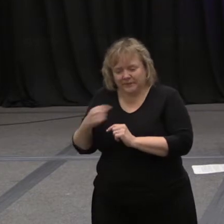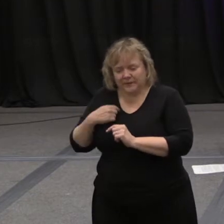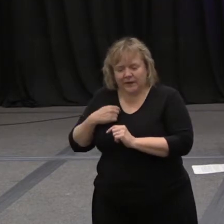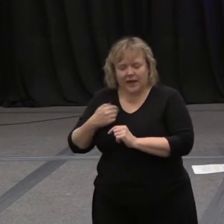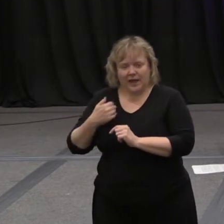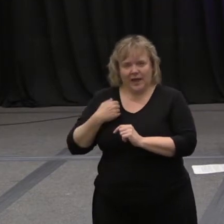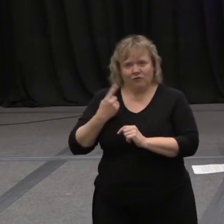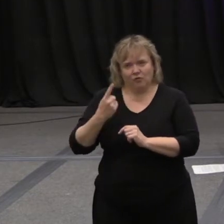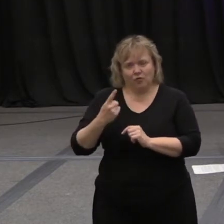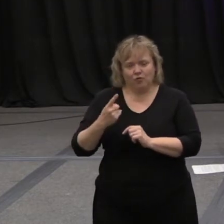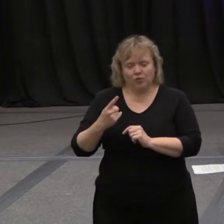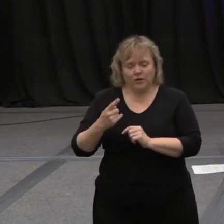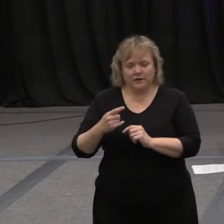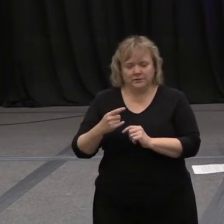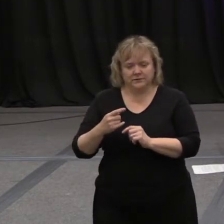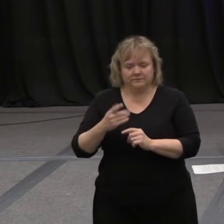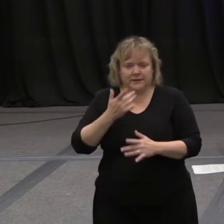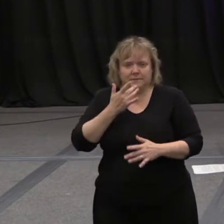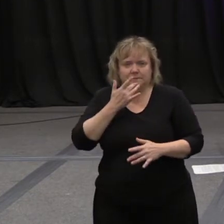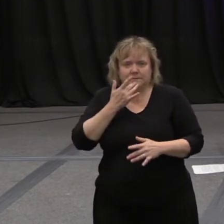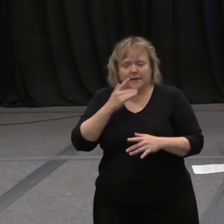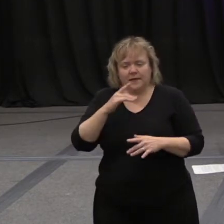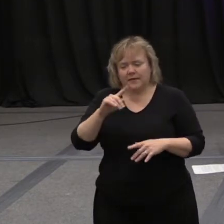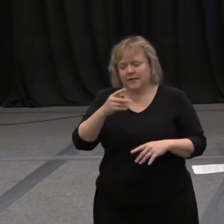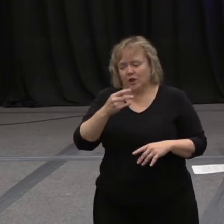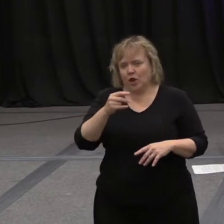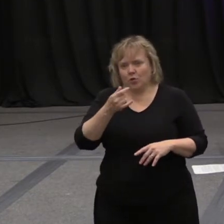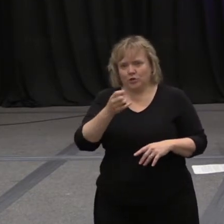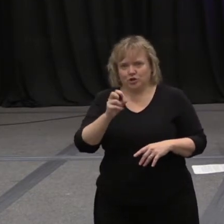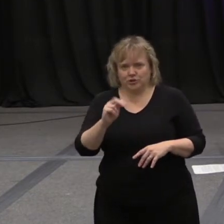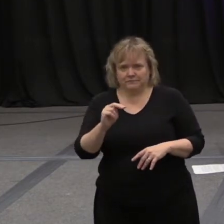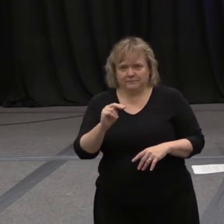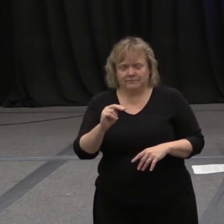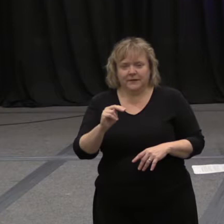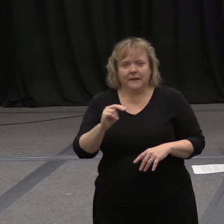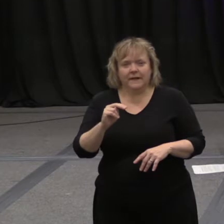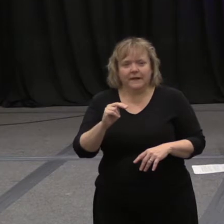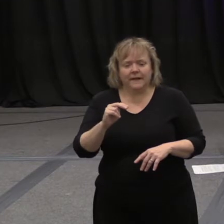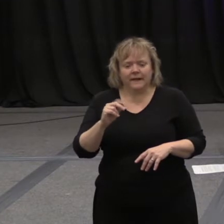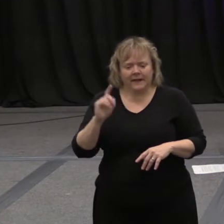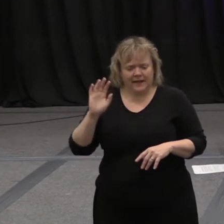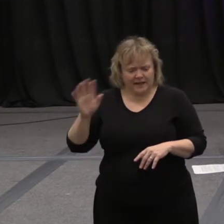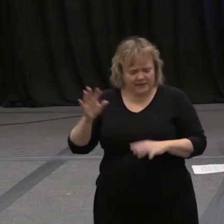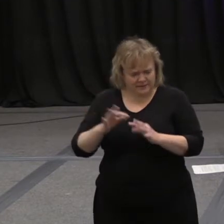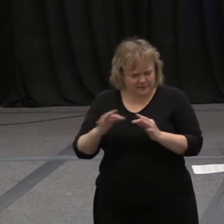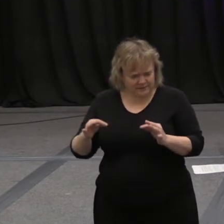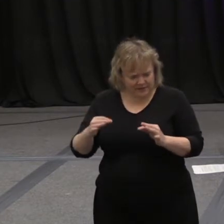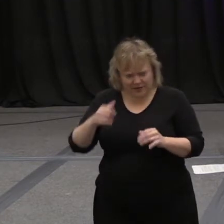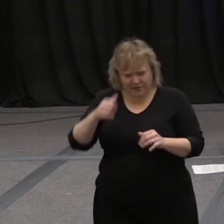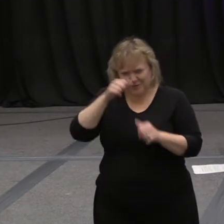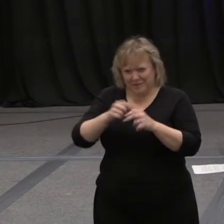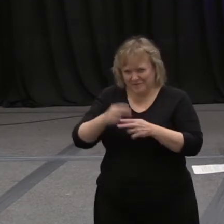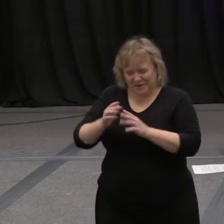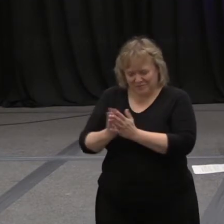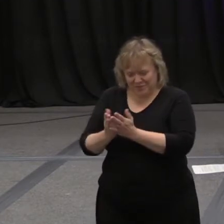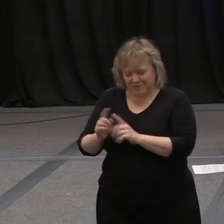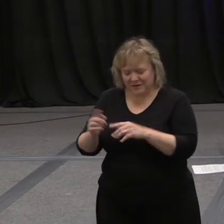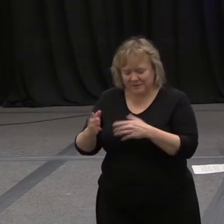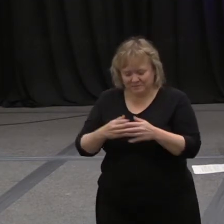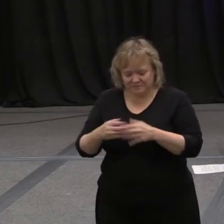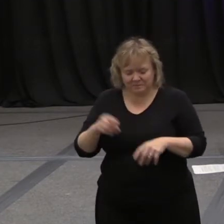Brueggemann, who talks about, oh, I forget what book it's in, sorry. But he talks